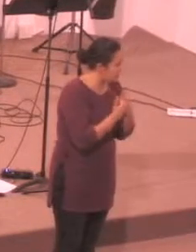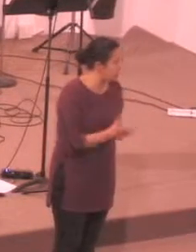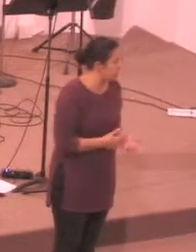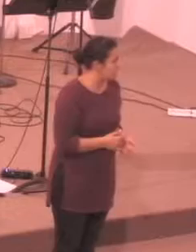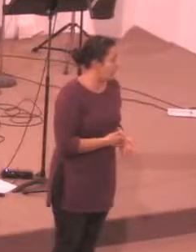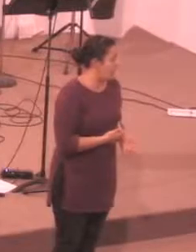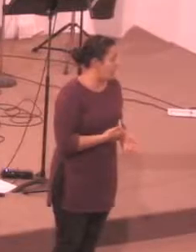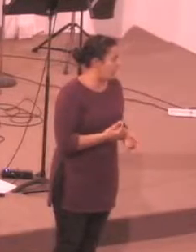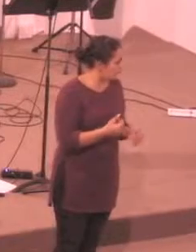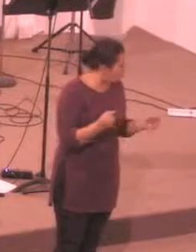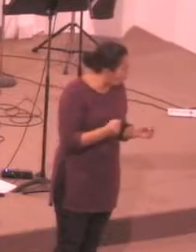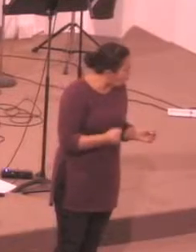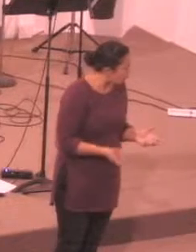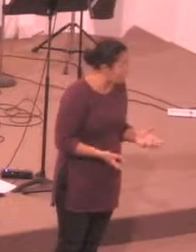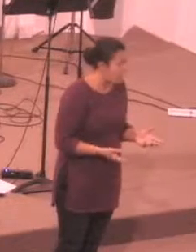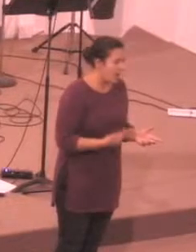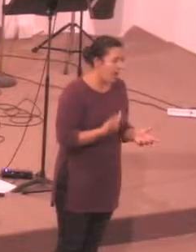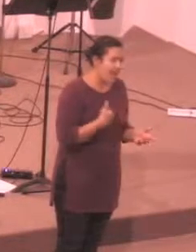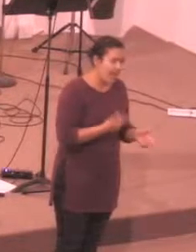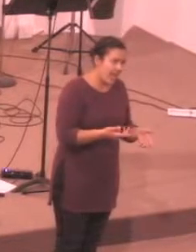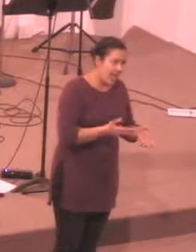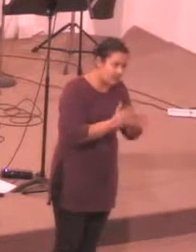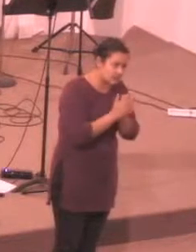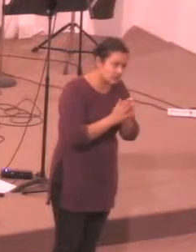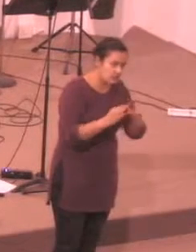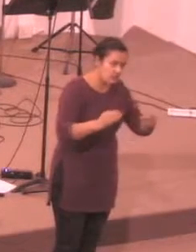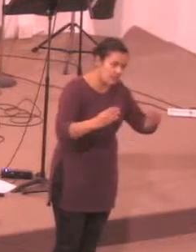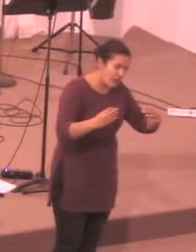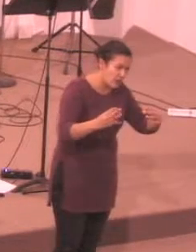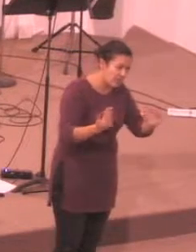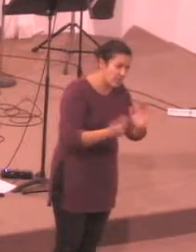cold. And it was just like, shut up, JT, just eat it.